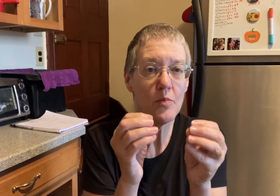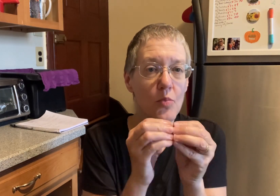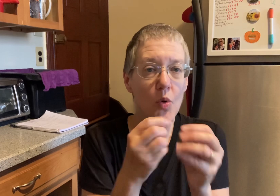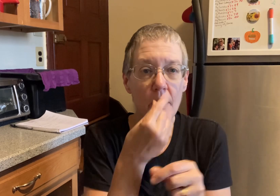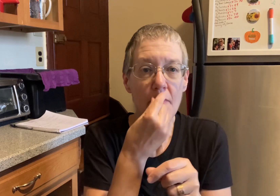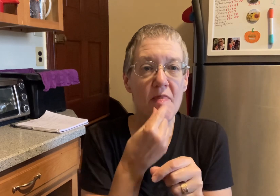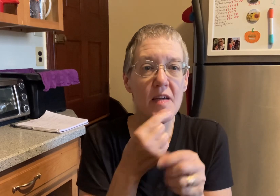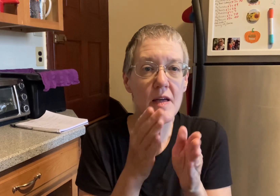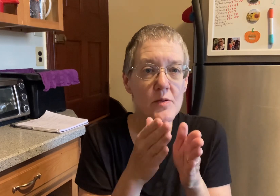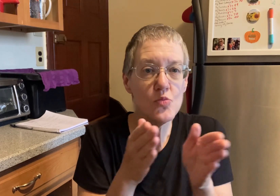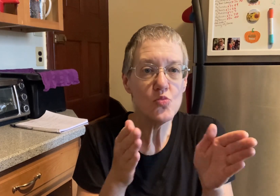also make the